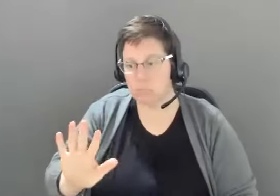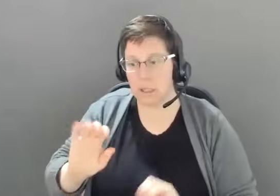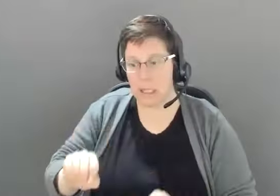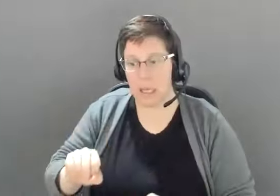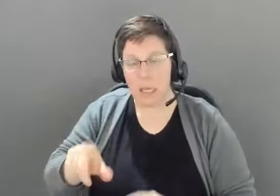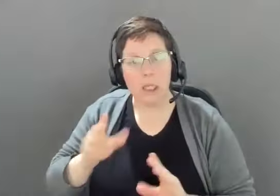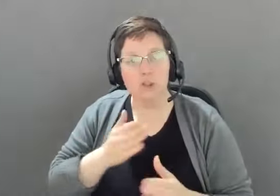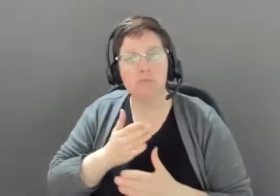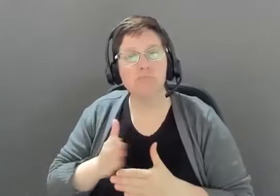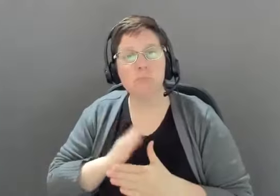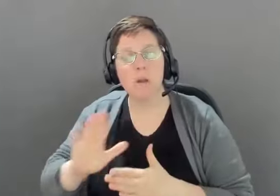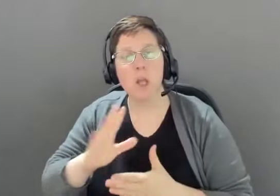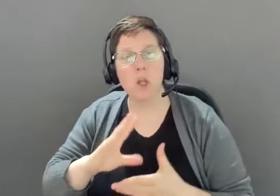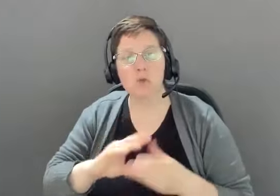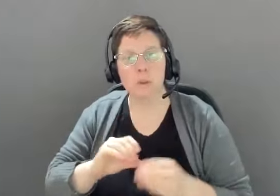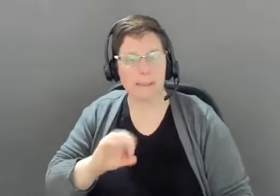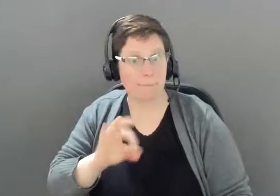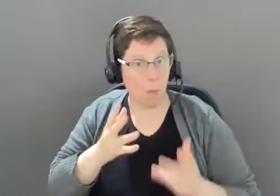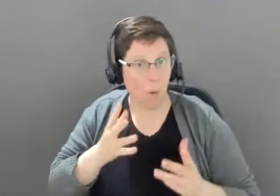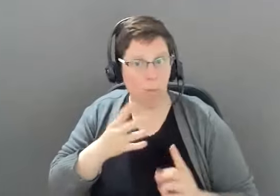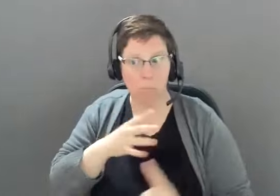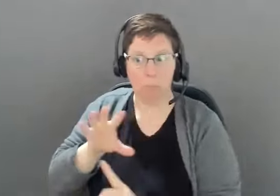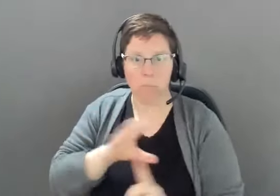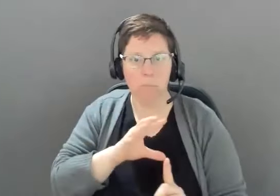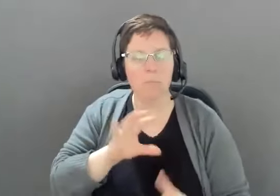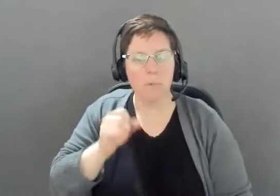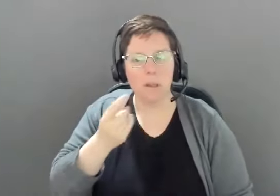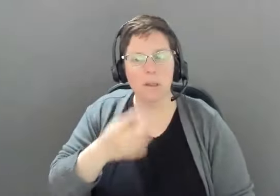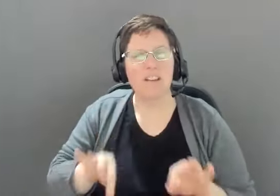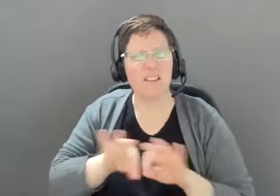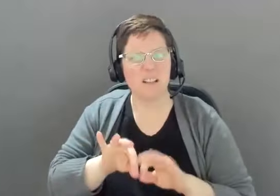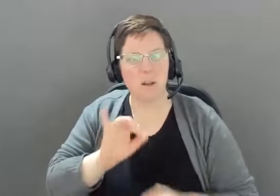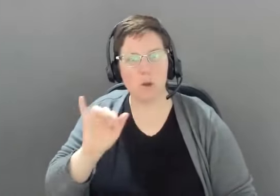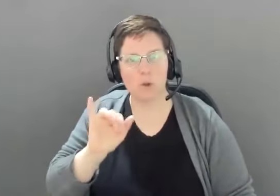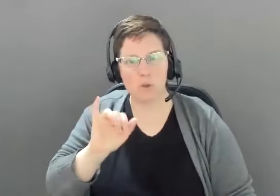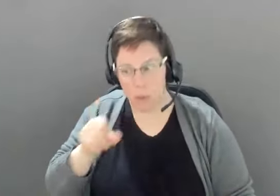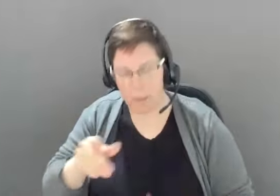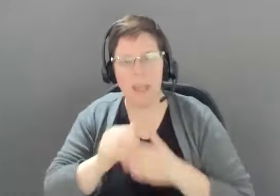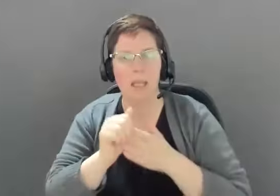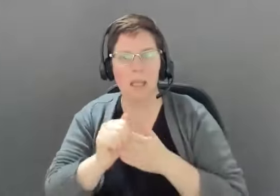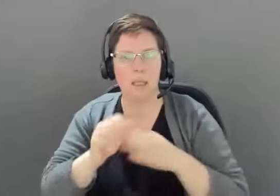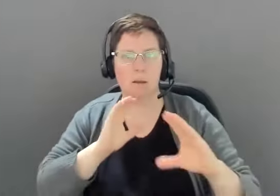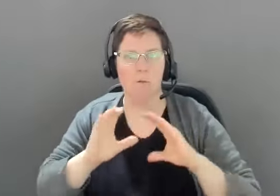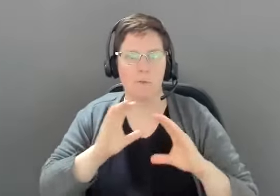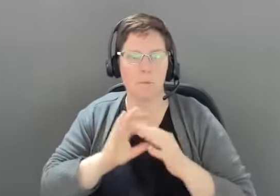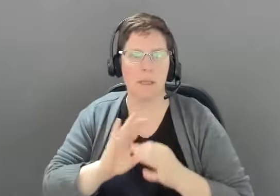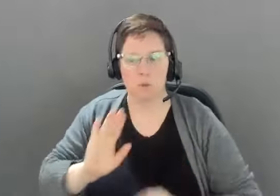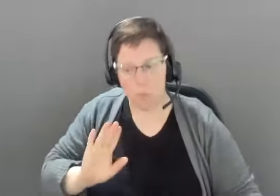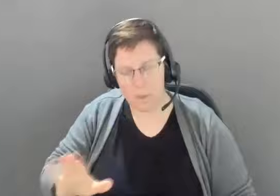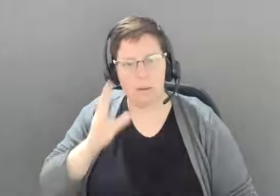to do so, ensuring they lead the conversation about their experience and their needs. Again,